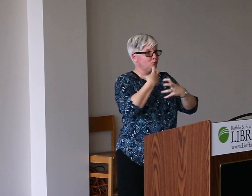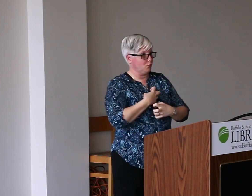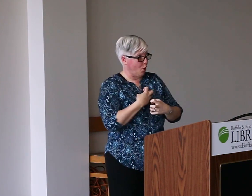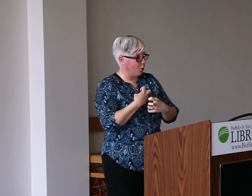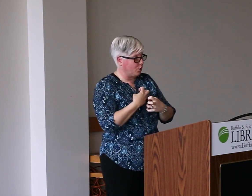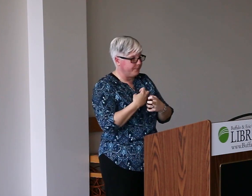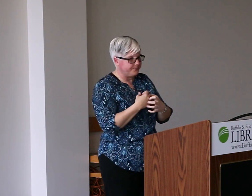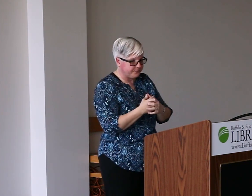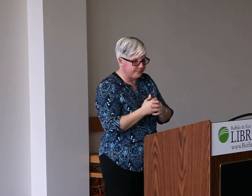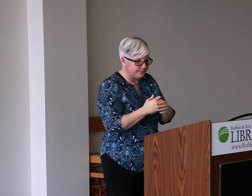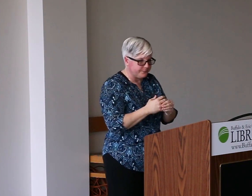have light or dark pigments.